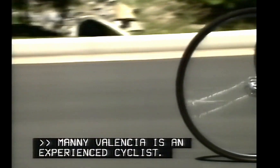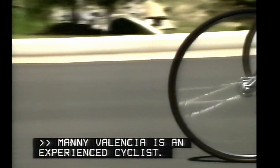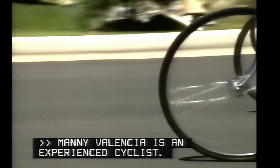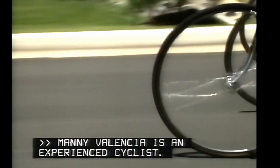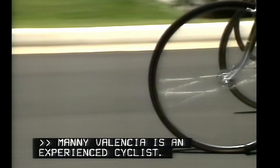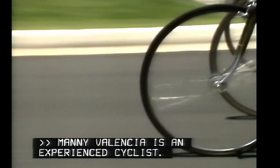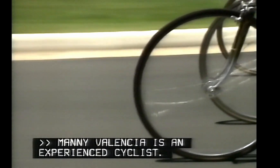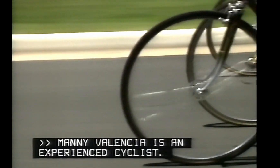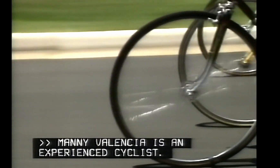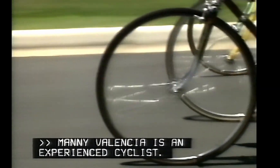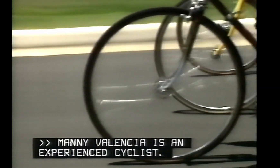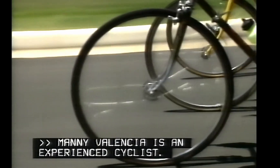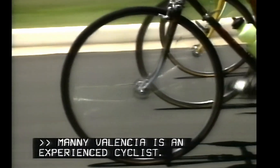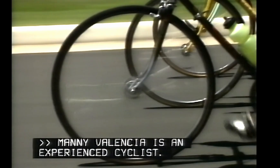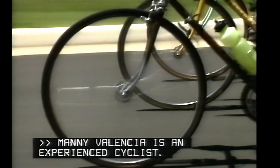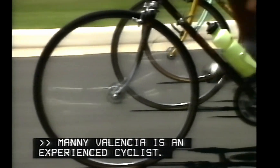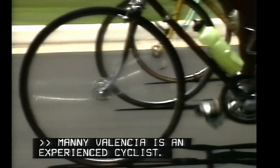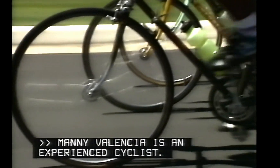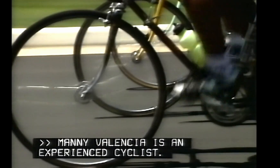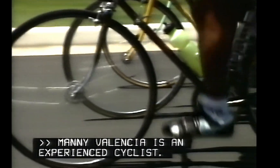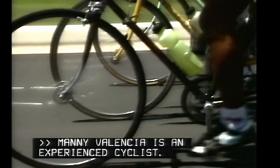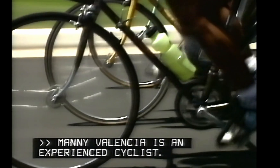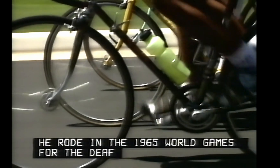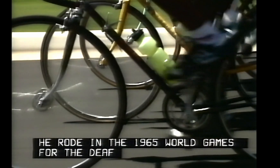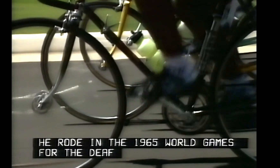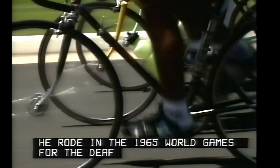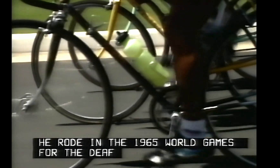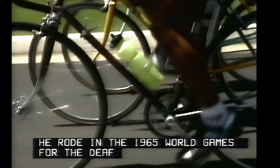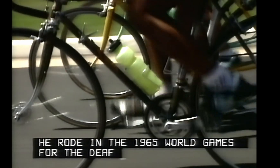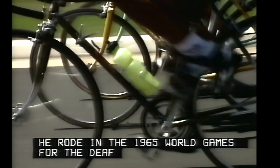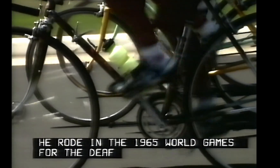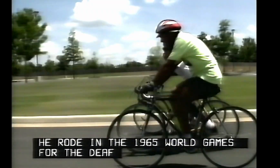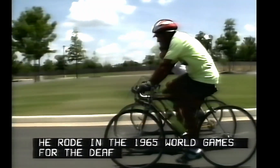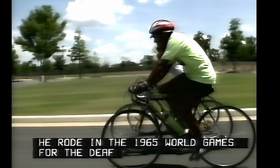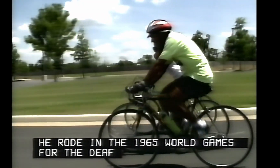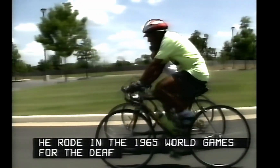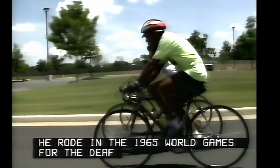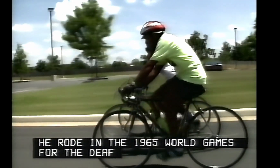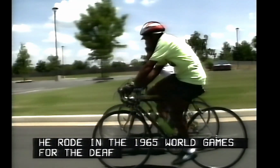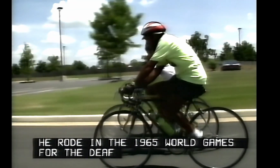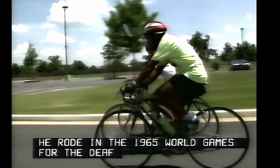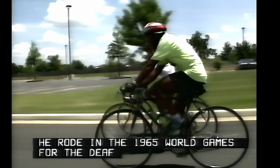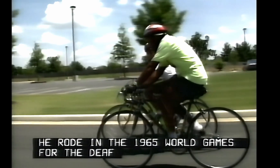we headed straight for the desert, but we weren't mentally prepared for what we were about to face.